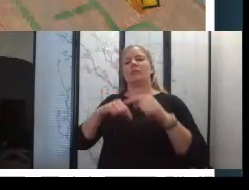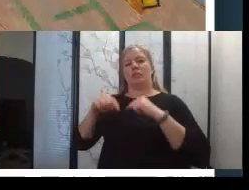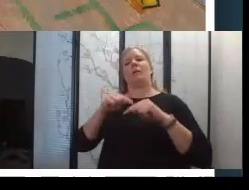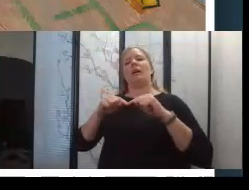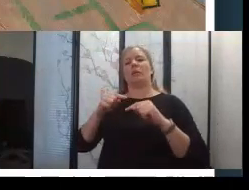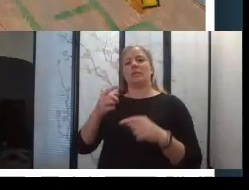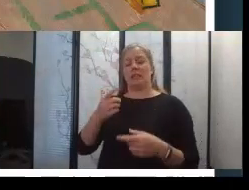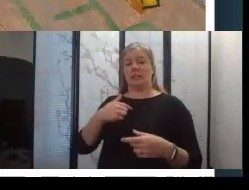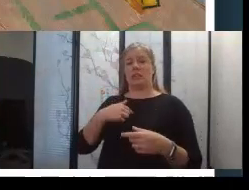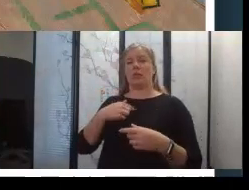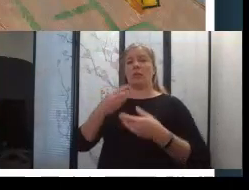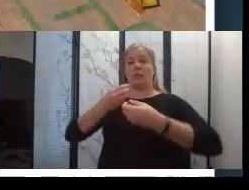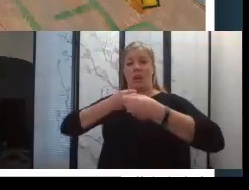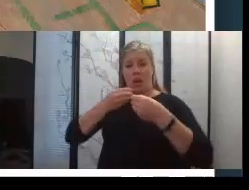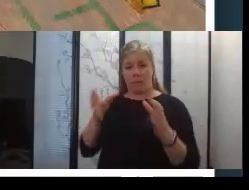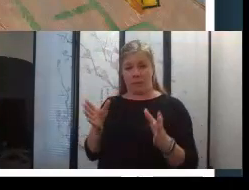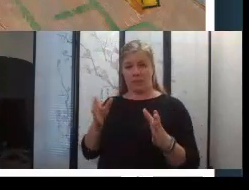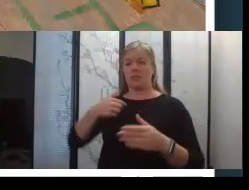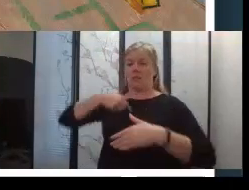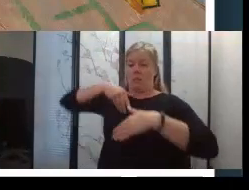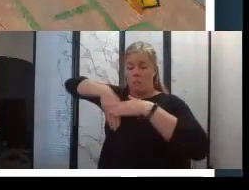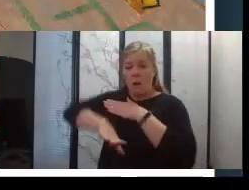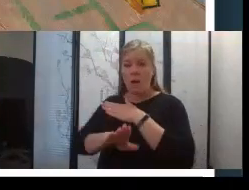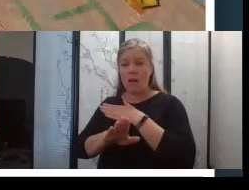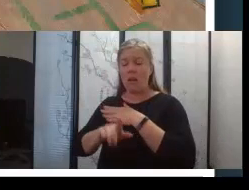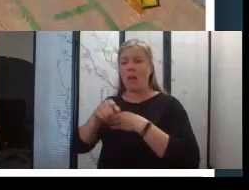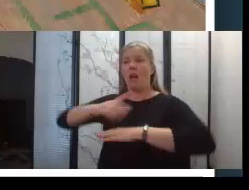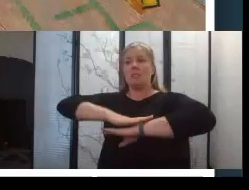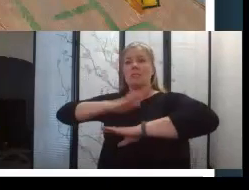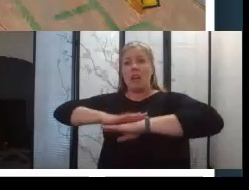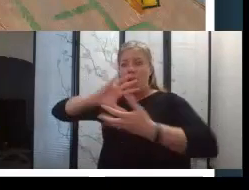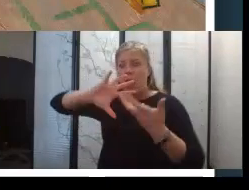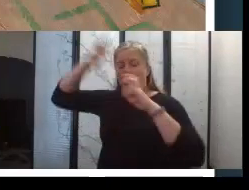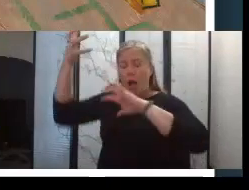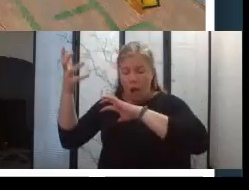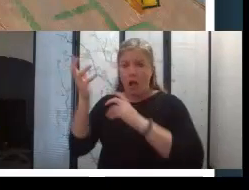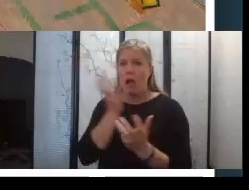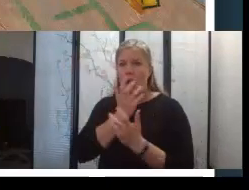you'd have to go backwards and start with the office